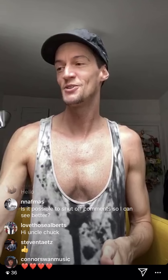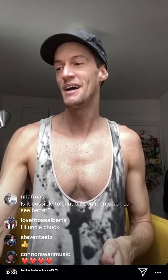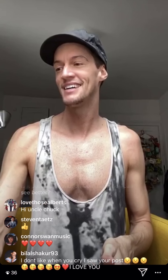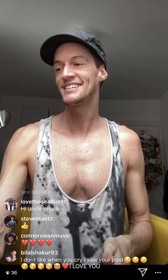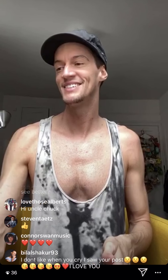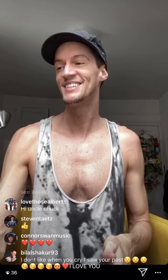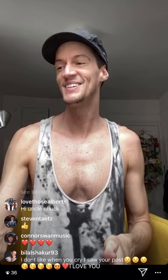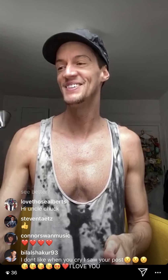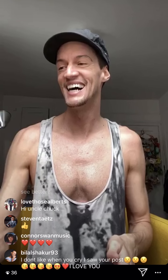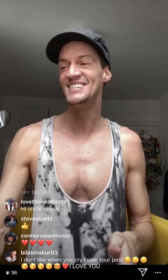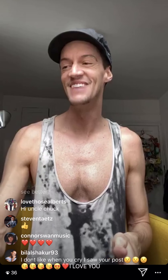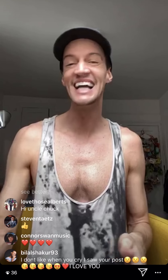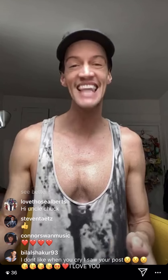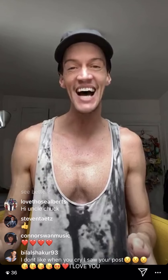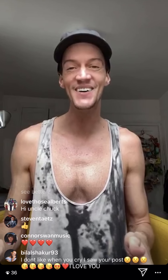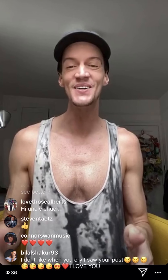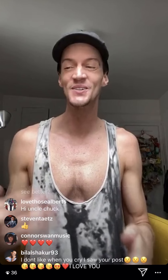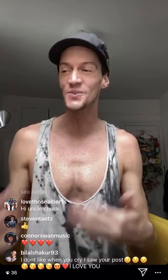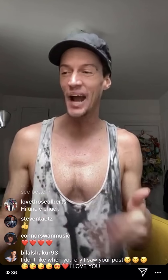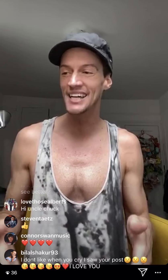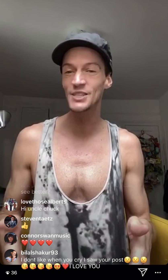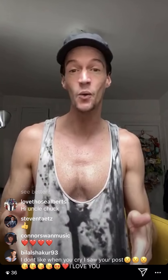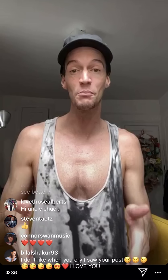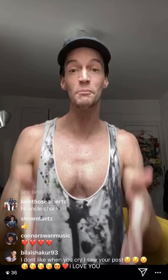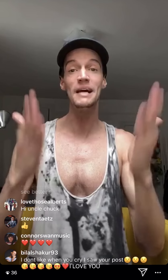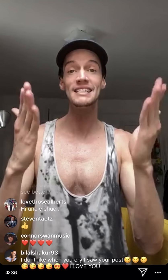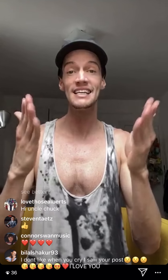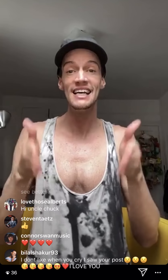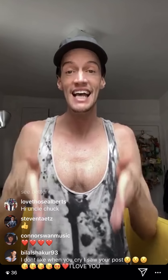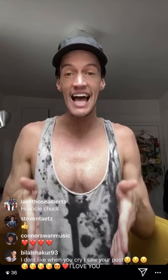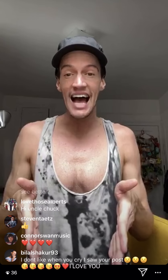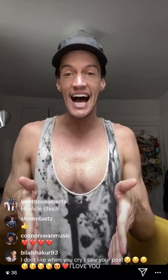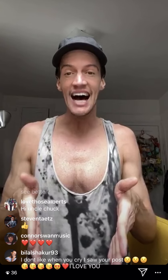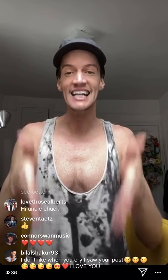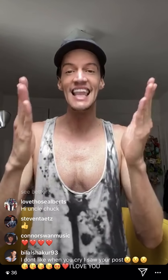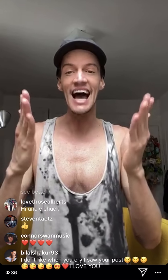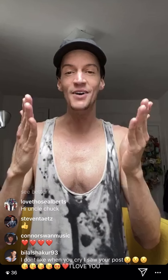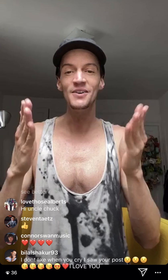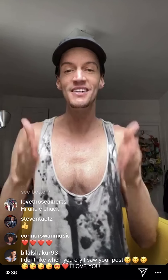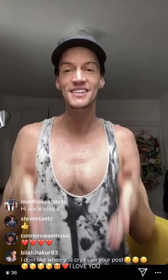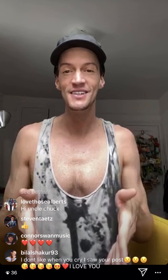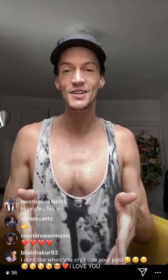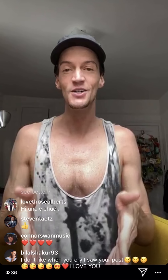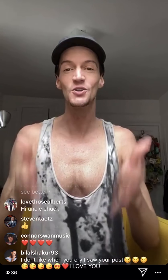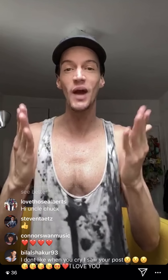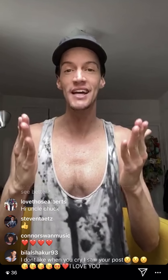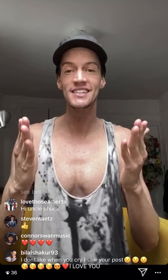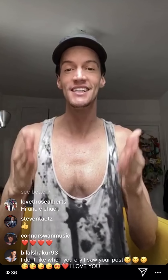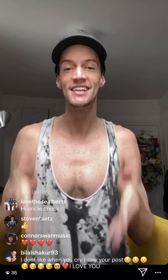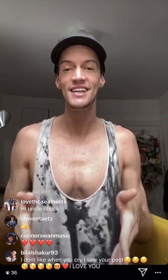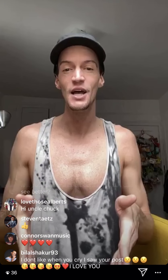dramatic. To allow, grant, or permit. Allow, grant,